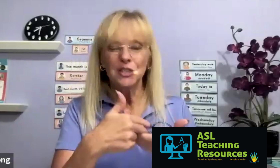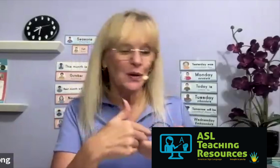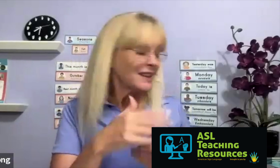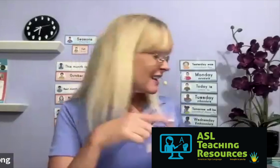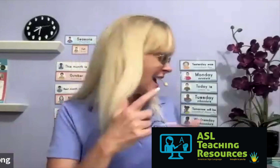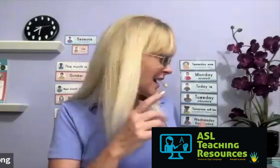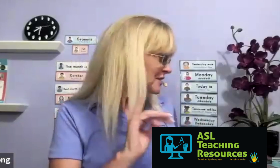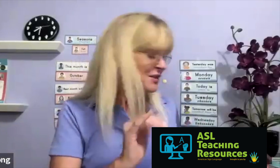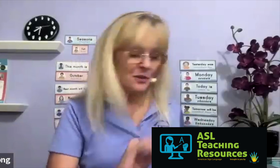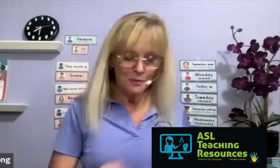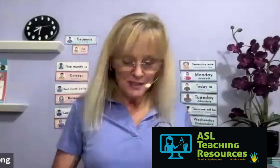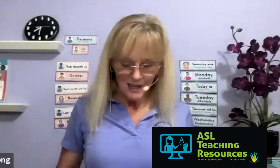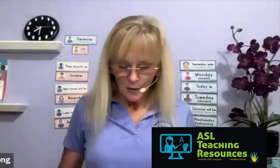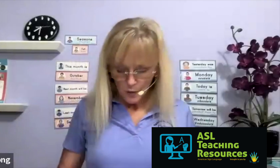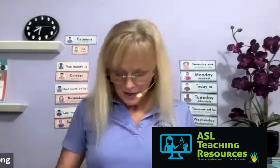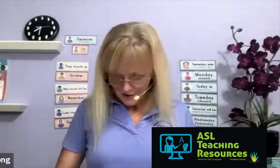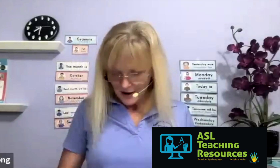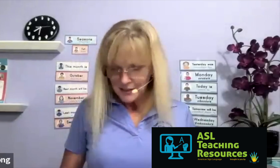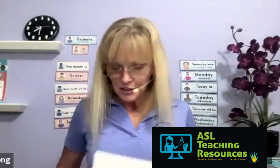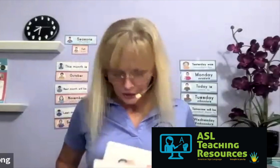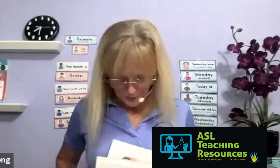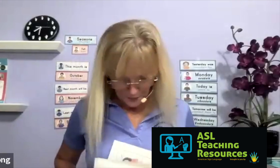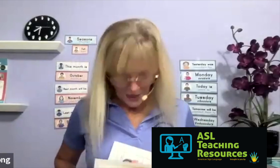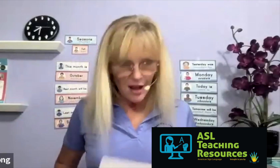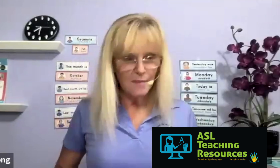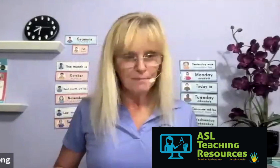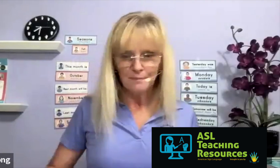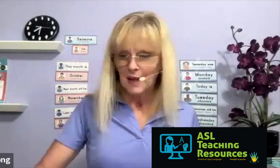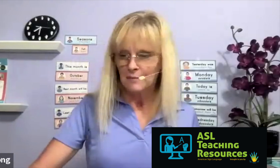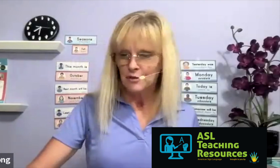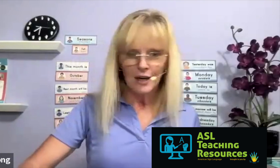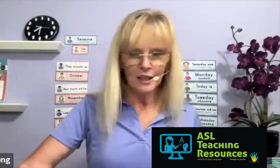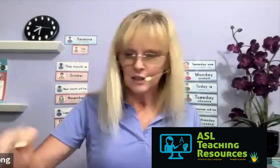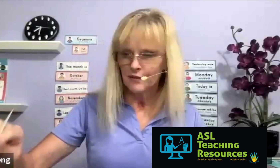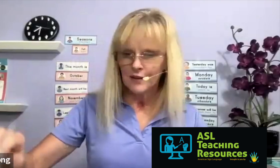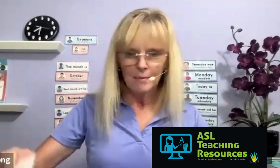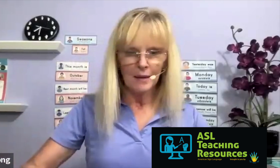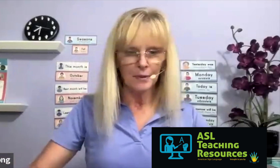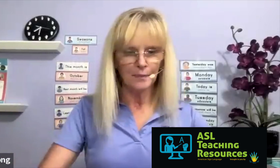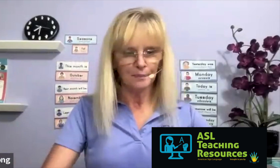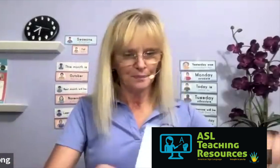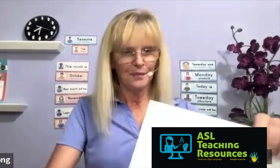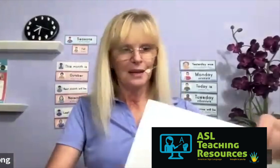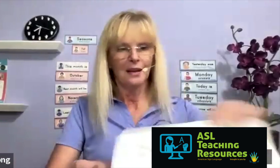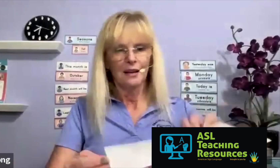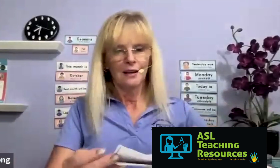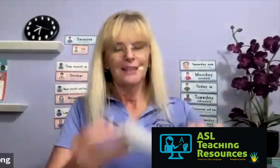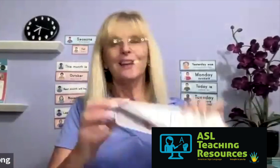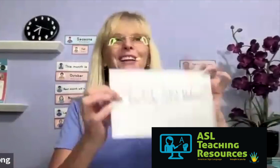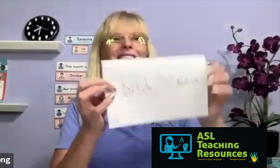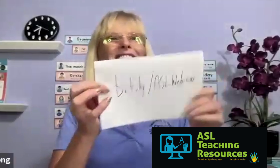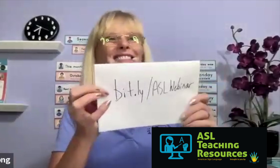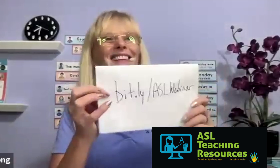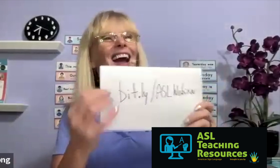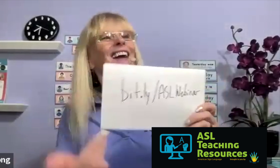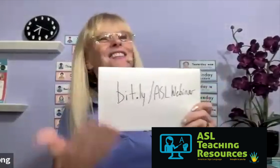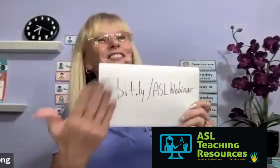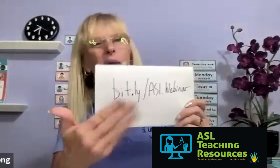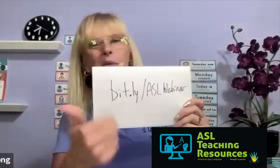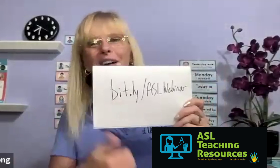join the live Zooms, we invite you. I'm trying to look for that paper. There it is. Yeah, just come on